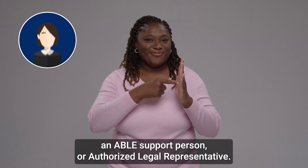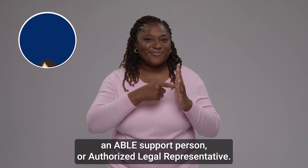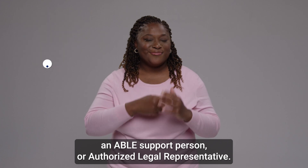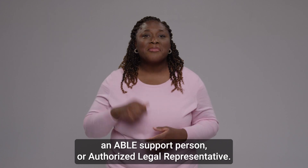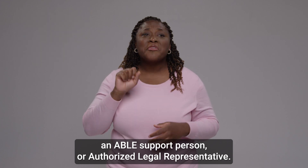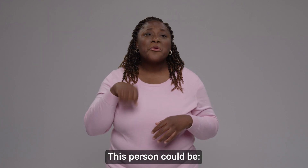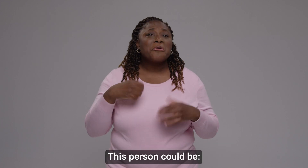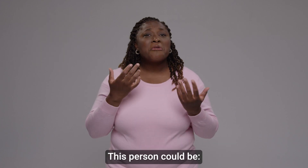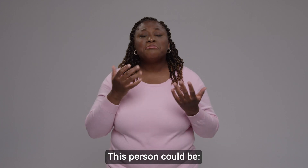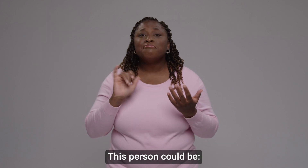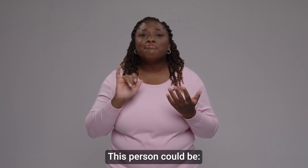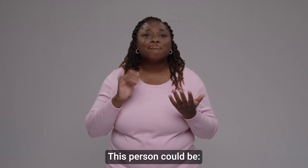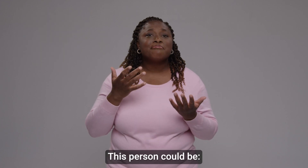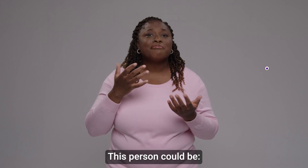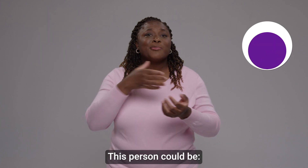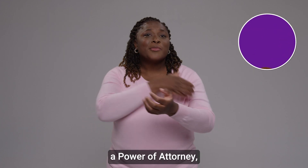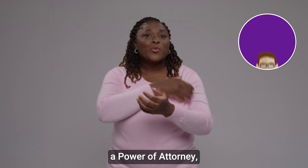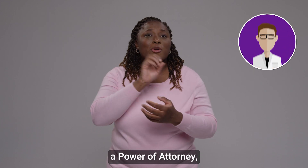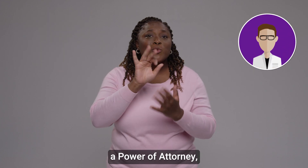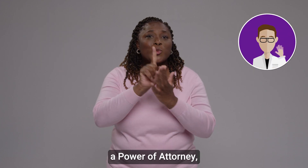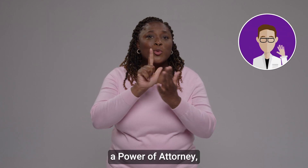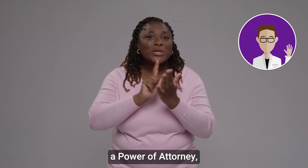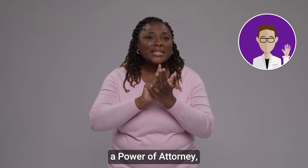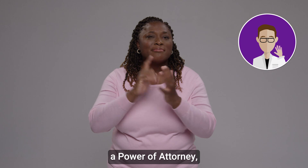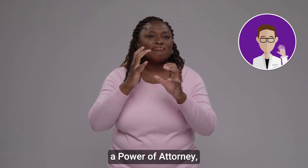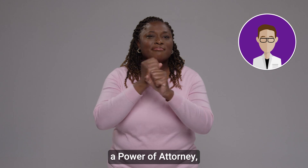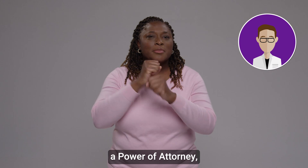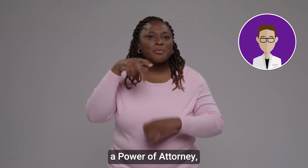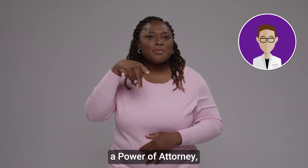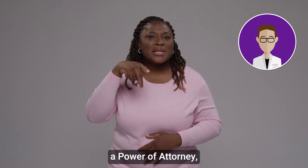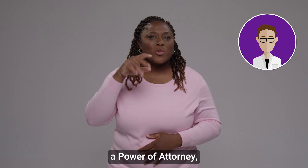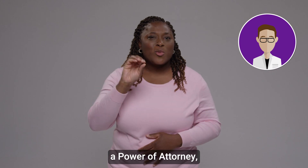be a power of attorney,